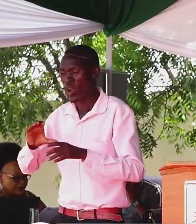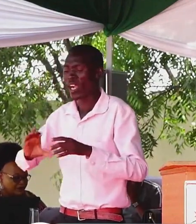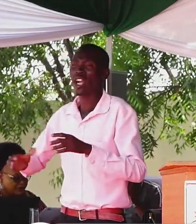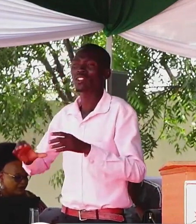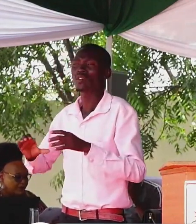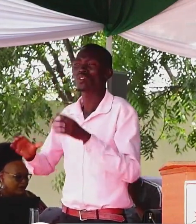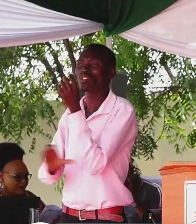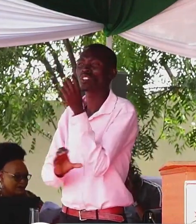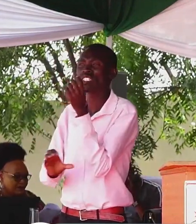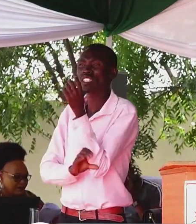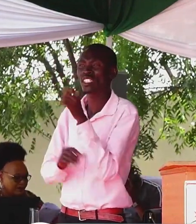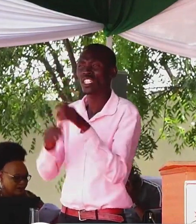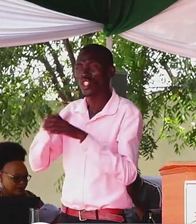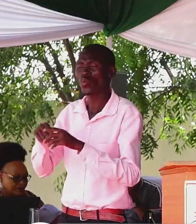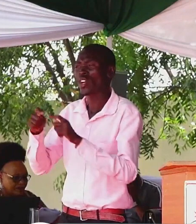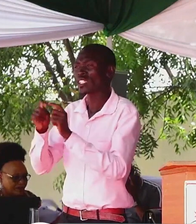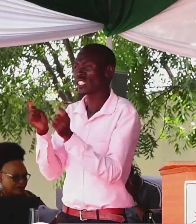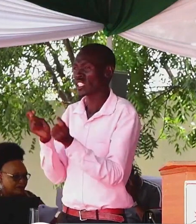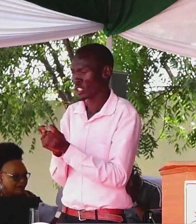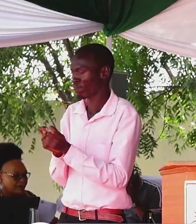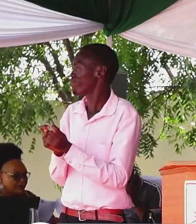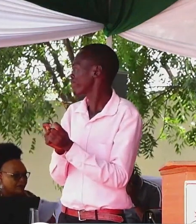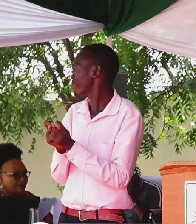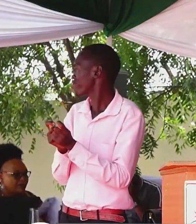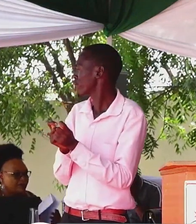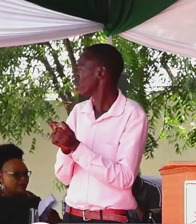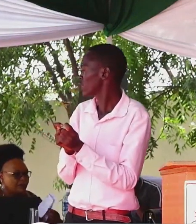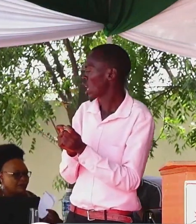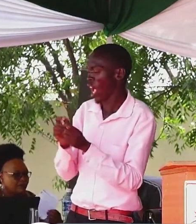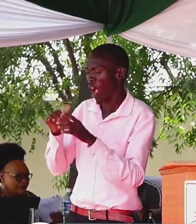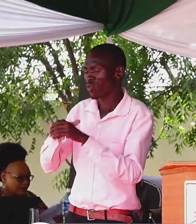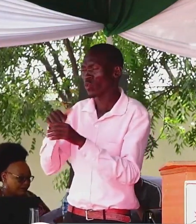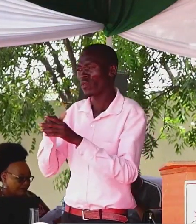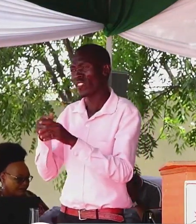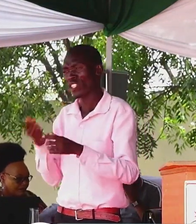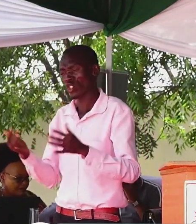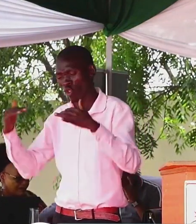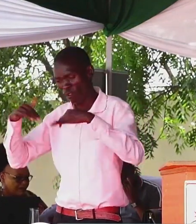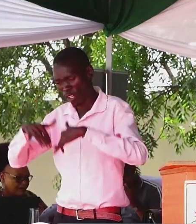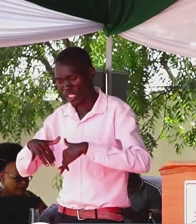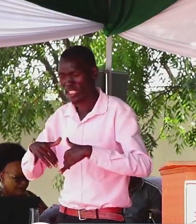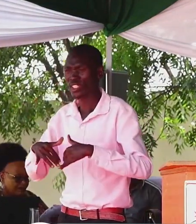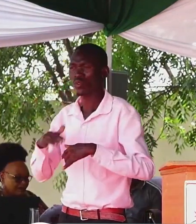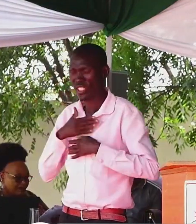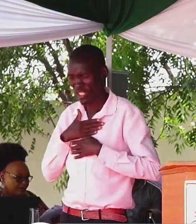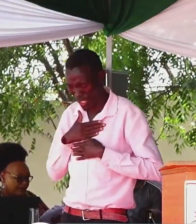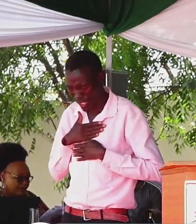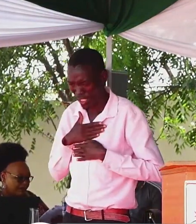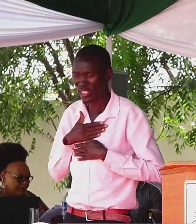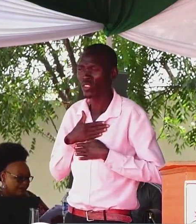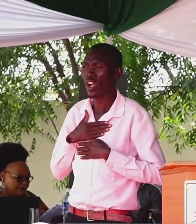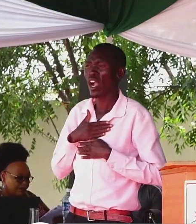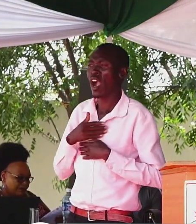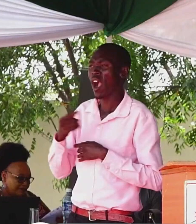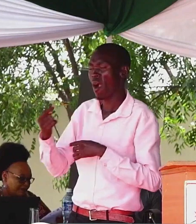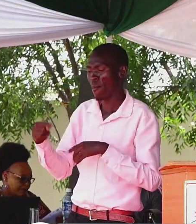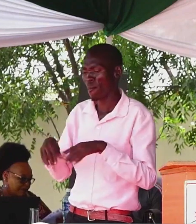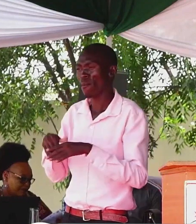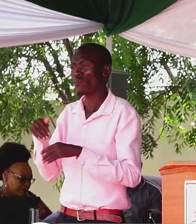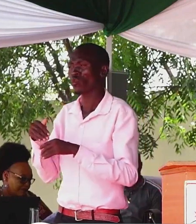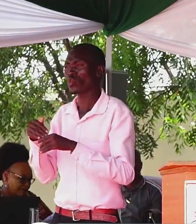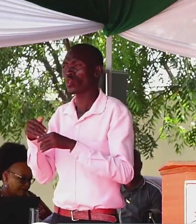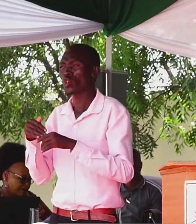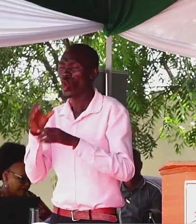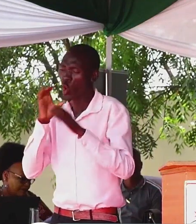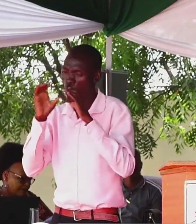your team is doing. Out of this conference, Your Excellency, we have come up with a